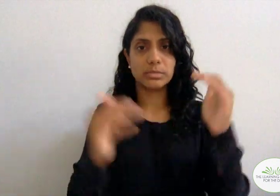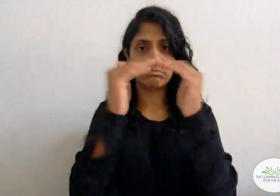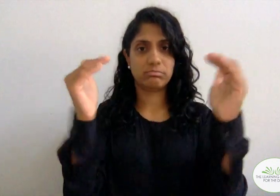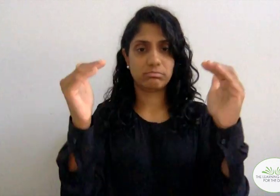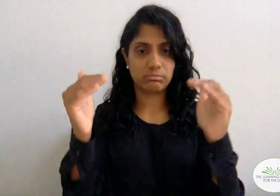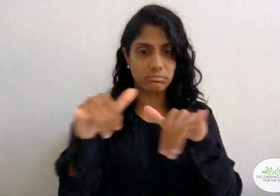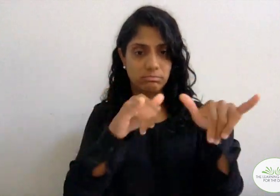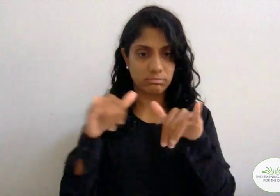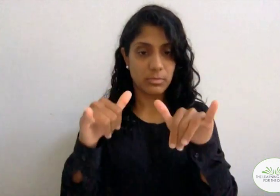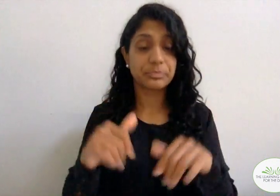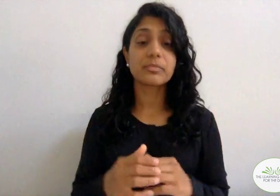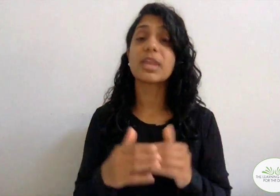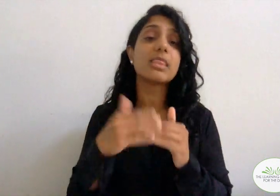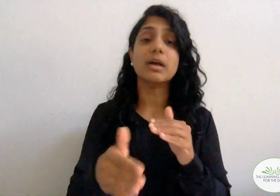and forums to create change.